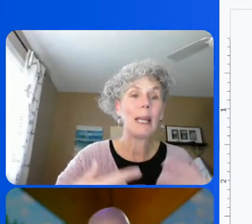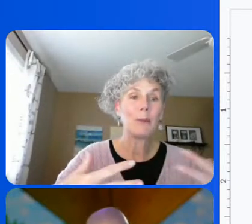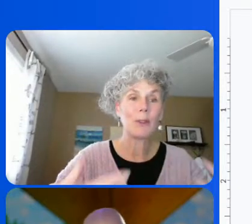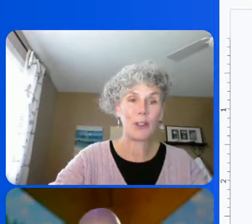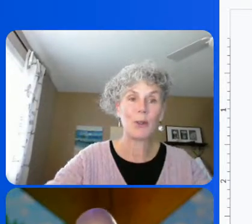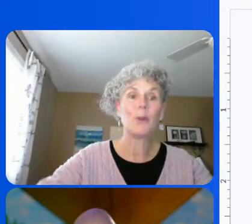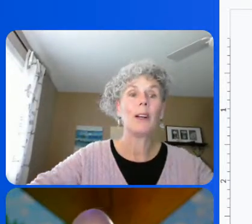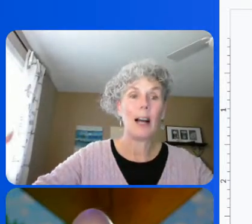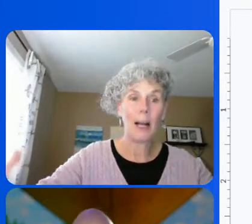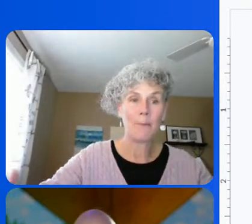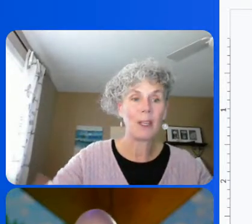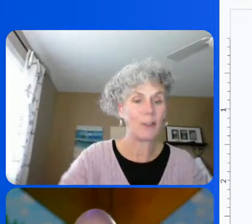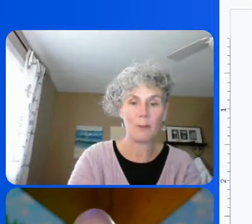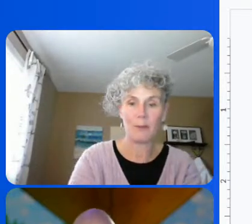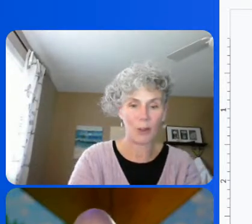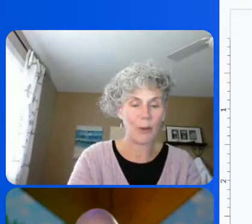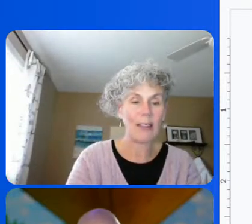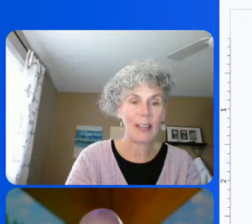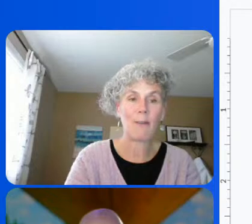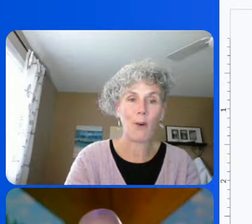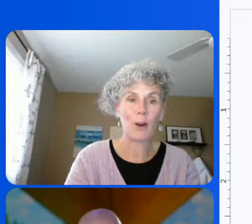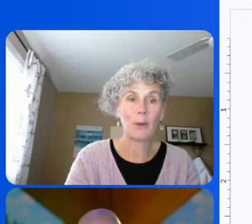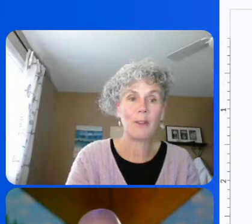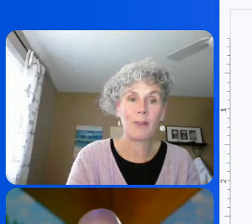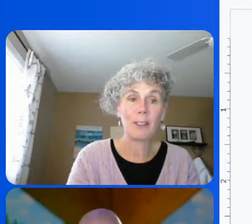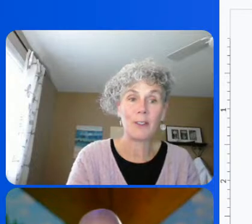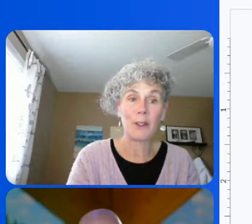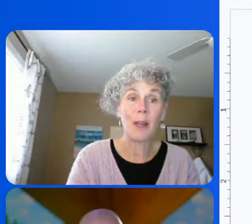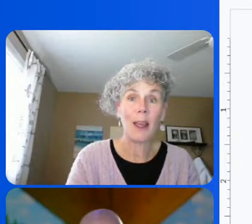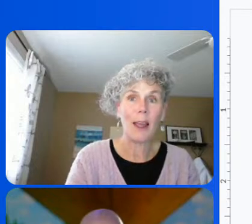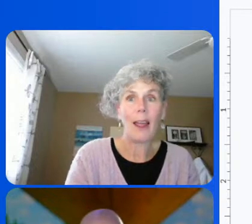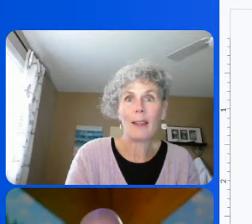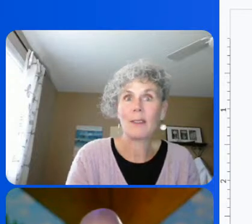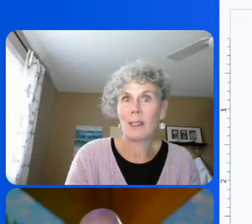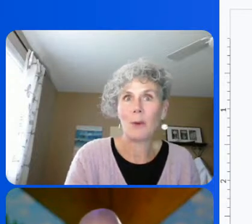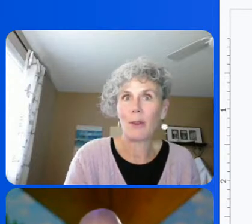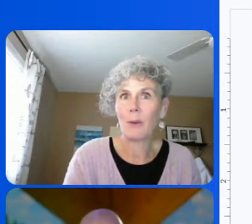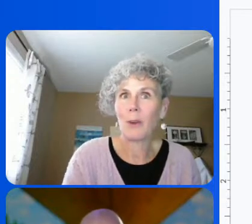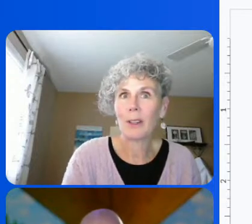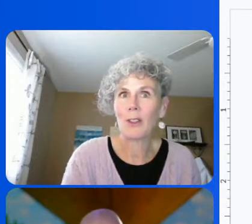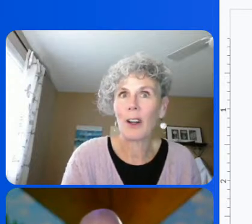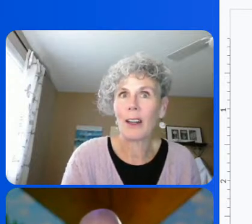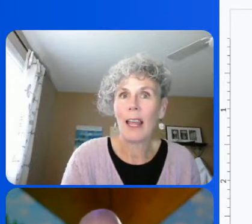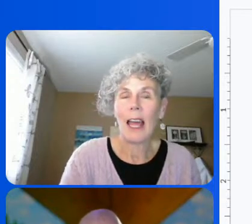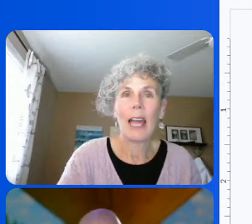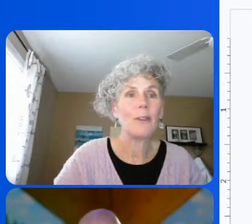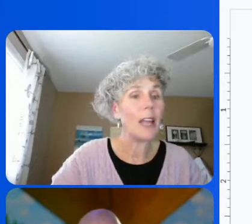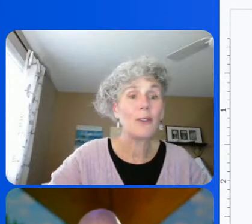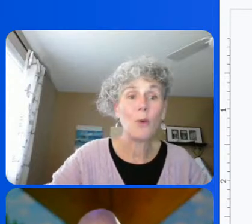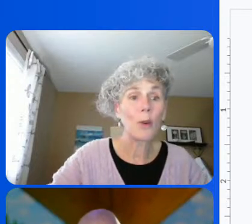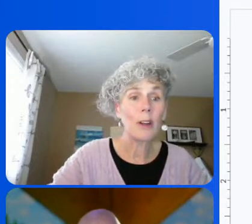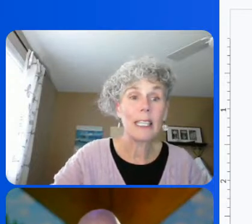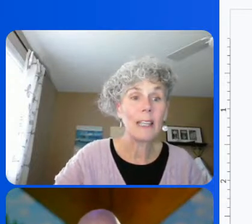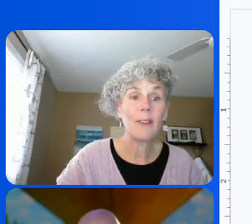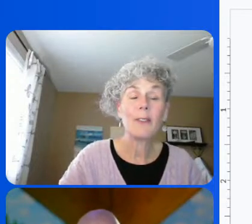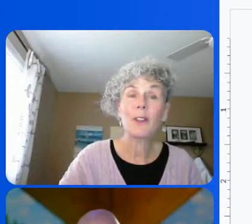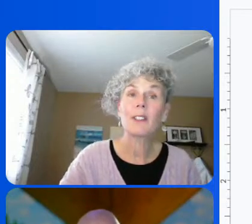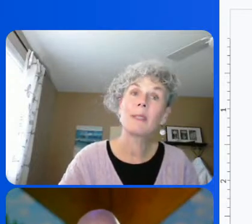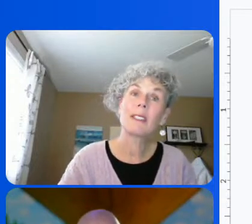able to create that for you in front of you and see whether it works or not. And don't worry, even if there's a